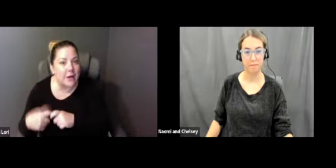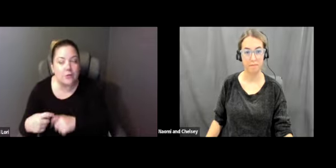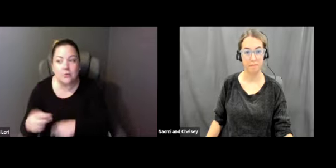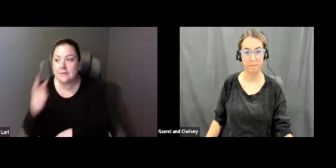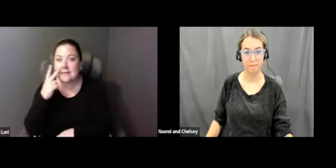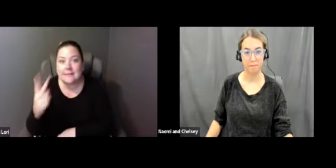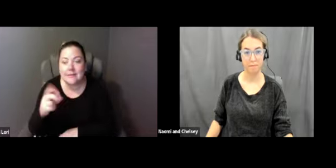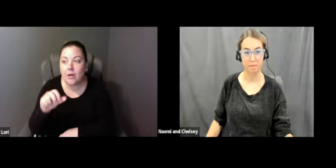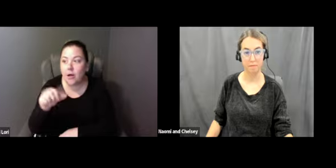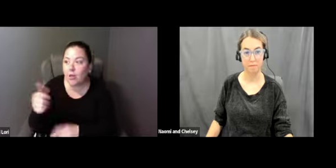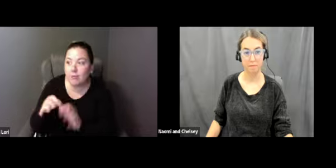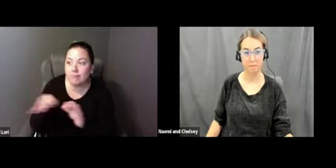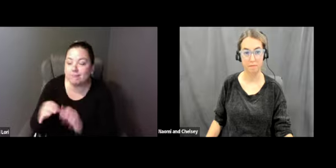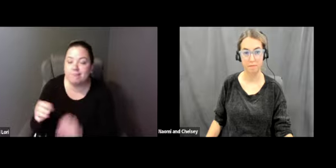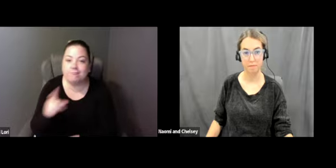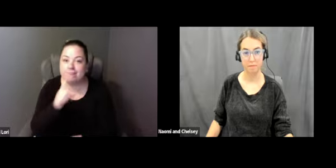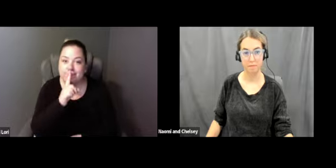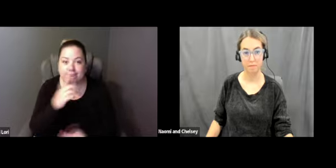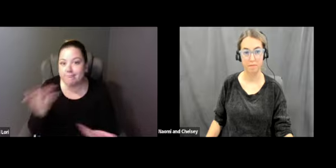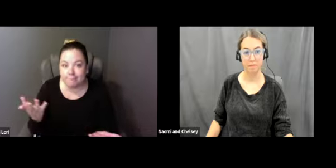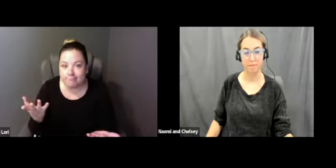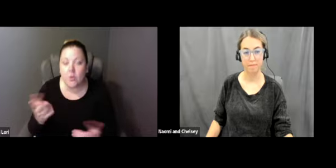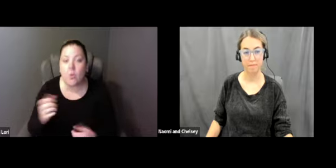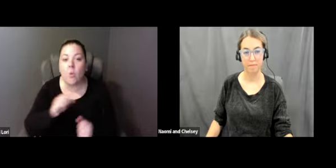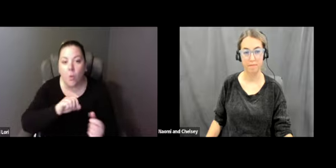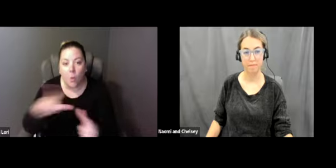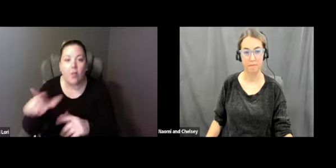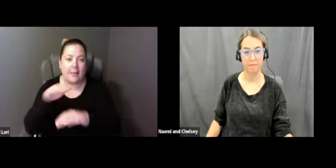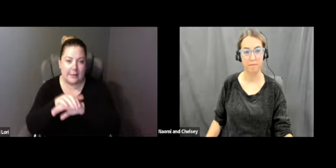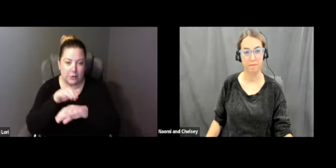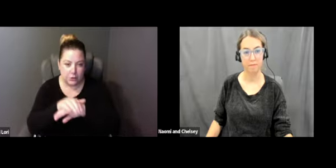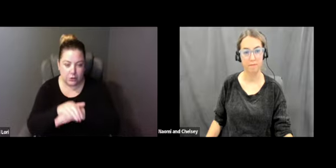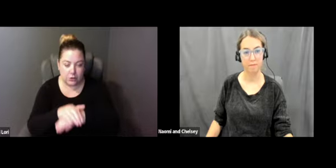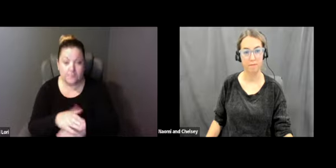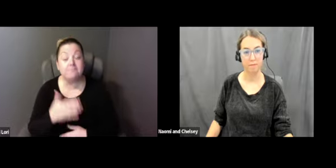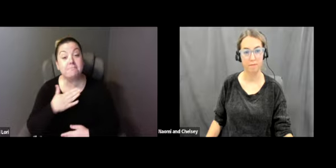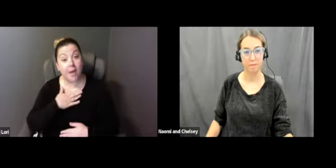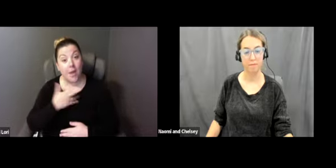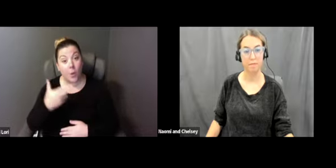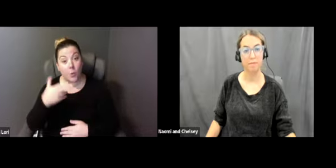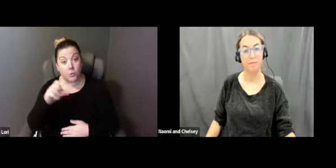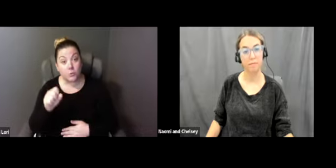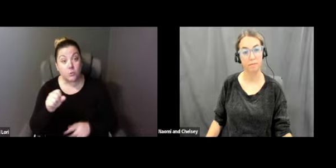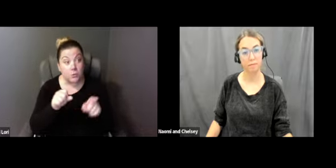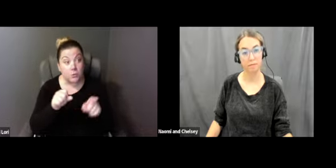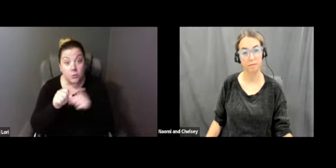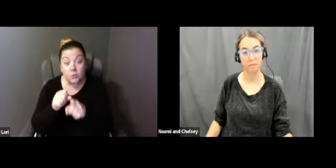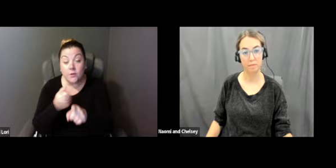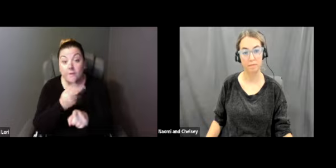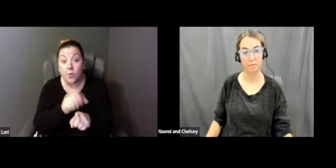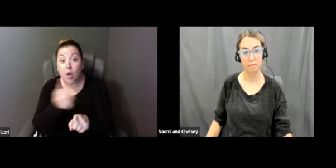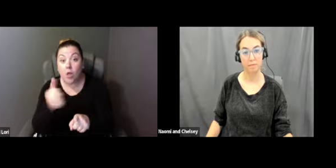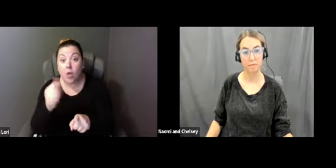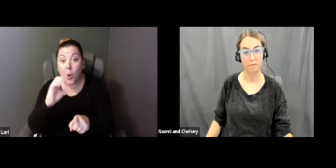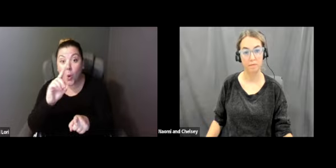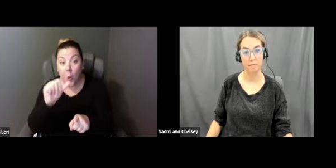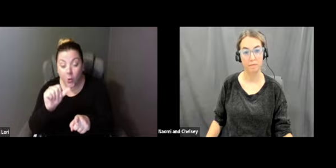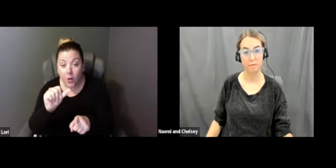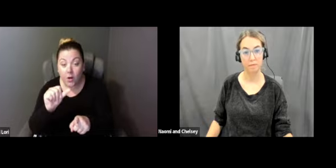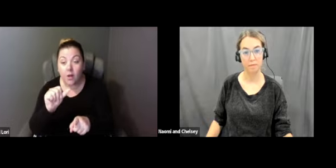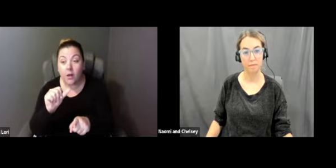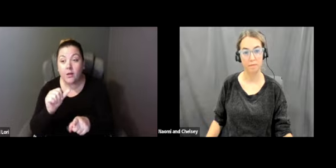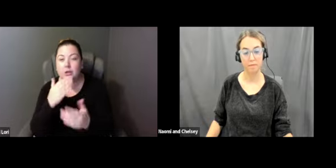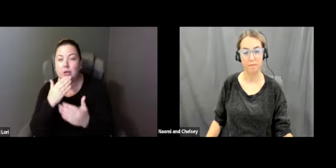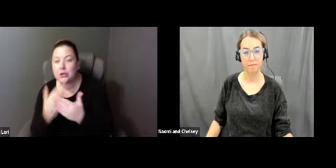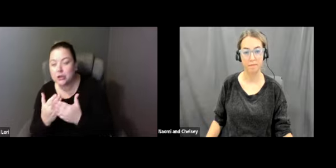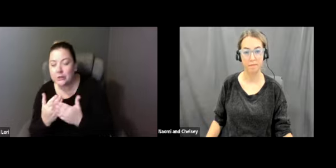other CODAs in the school system that I went to, but it was kind of like a double-edged sword. They would link us all together. And I guess because I